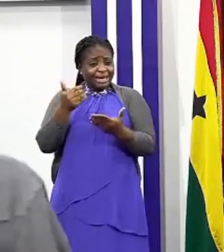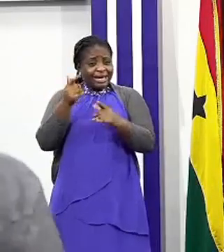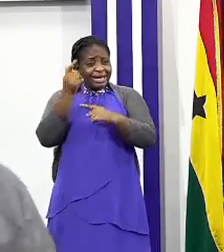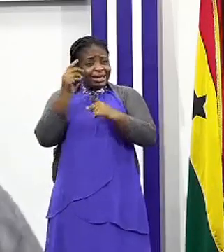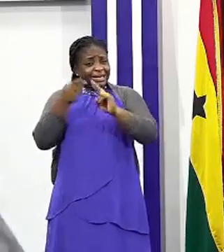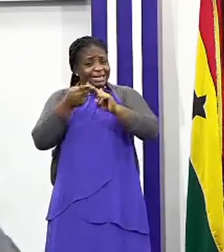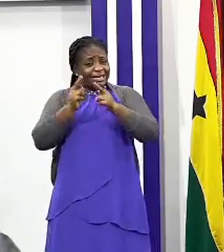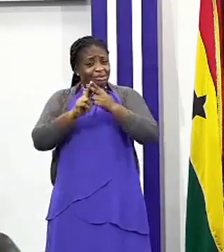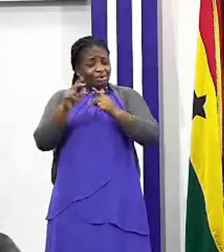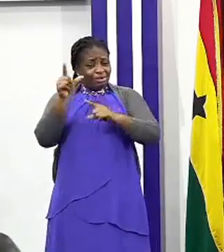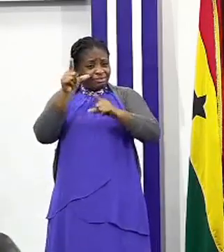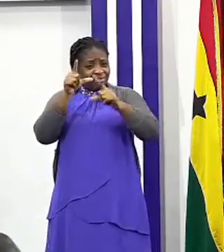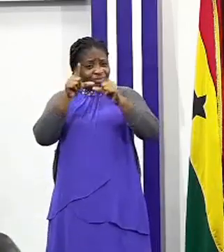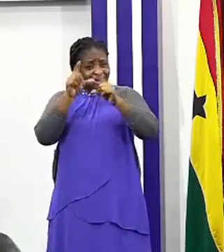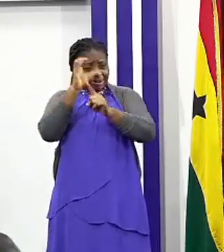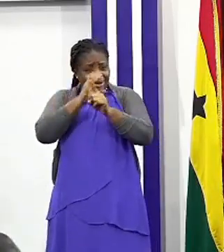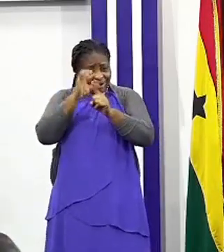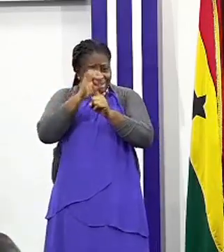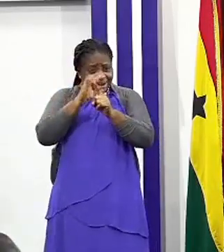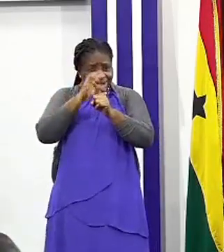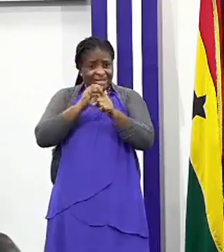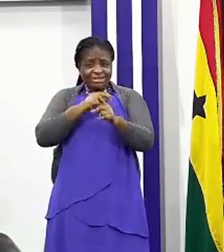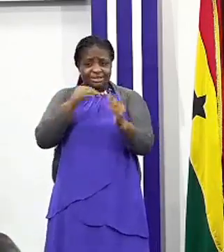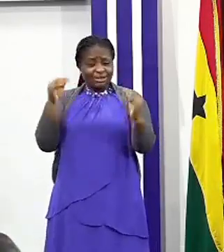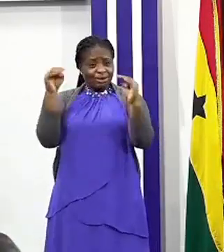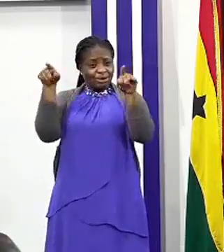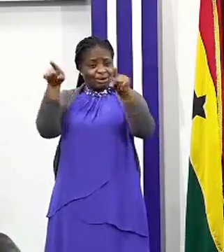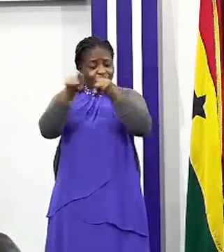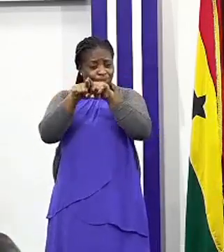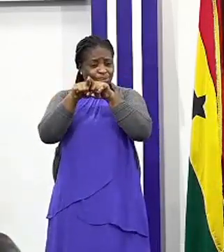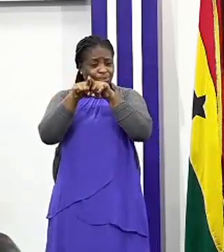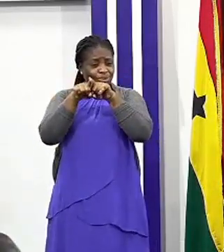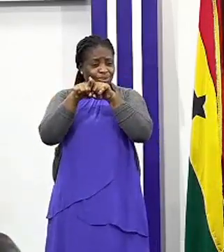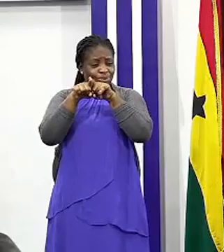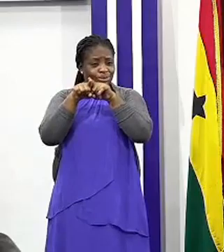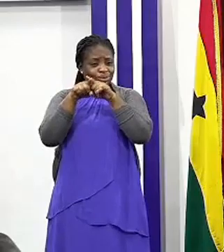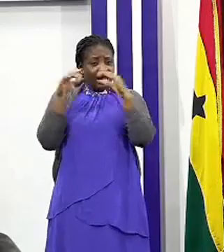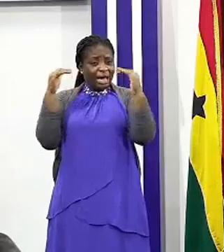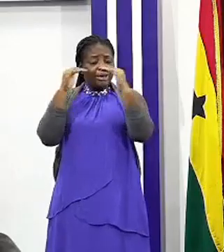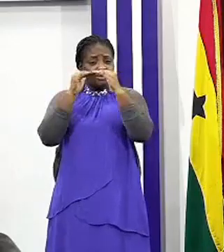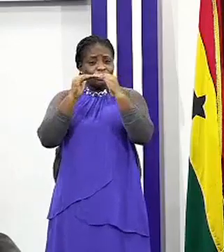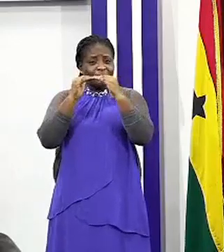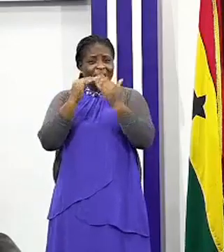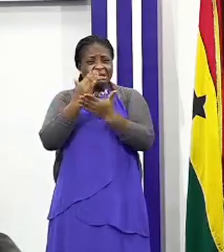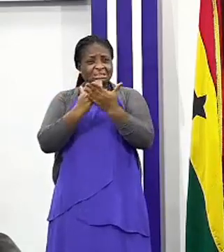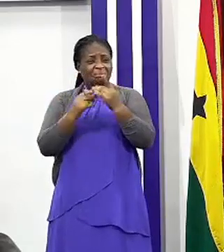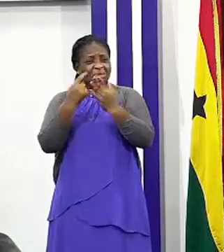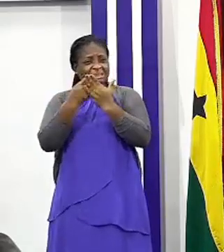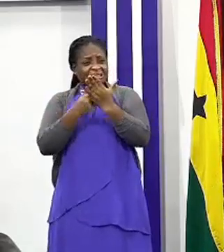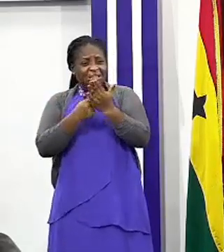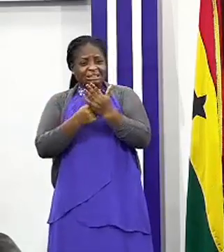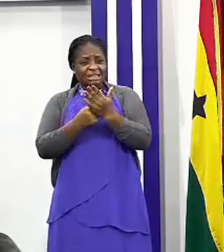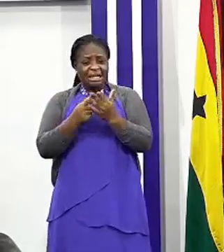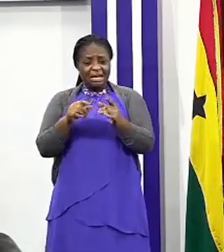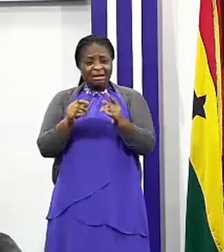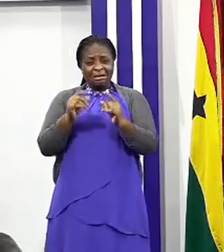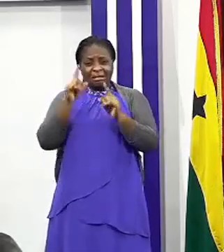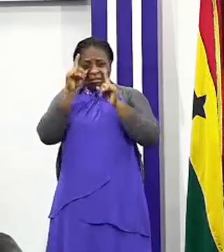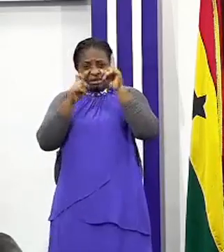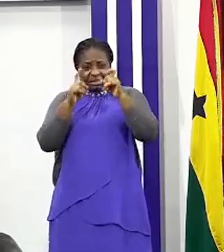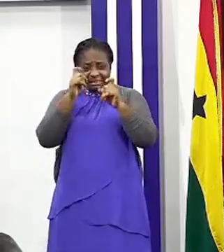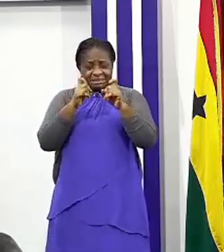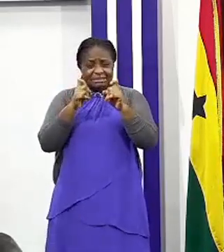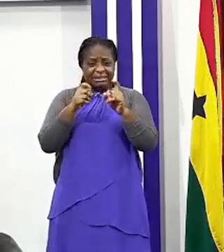is approximately equal to the number of tests that are reported. There has been some discussion about the testing